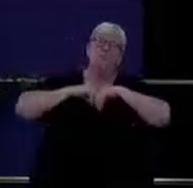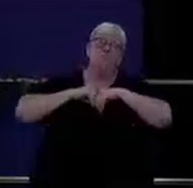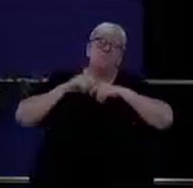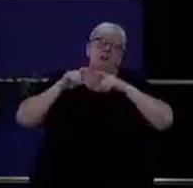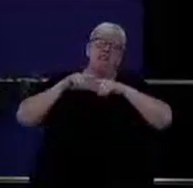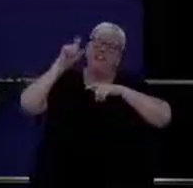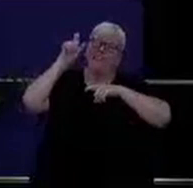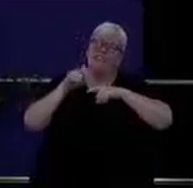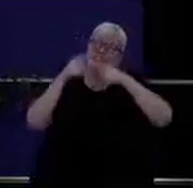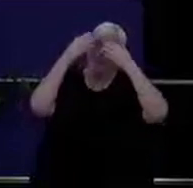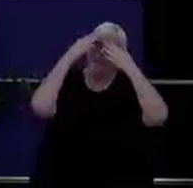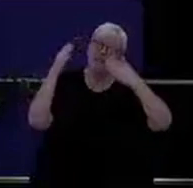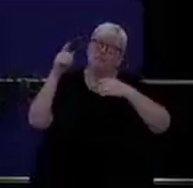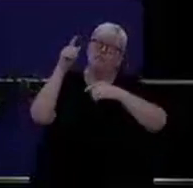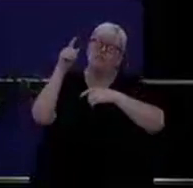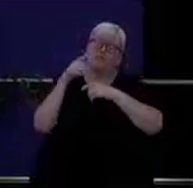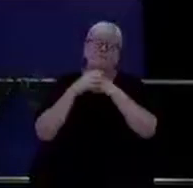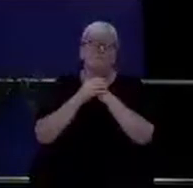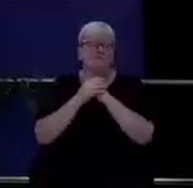guest at an exhibition preview.